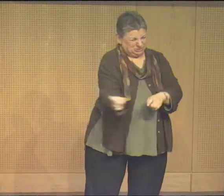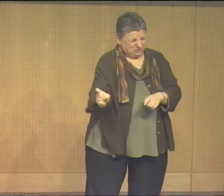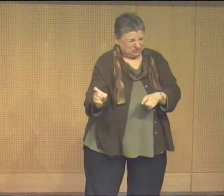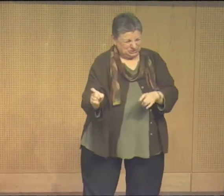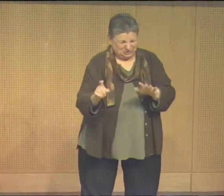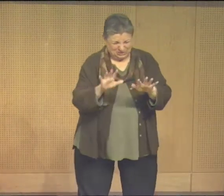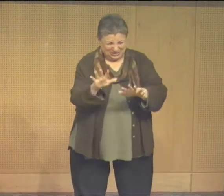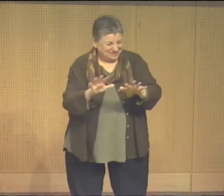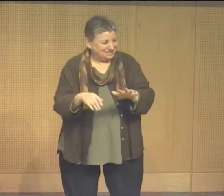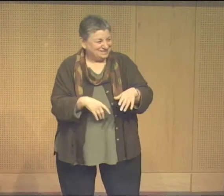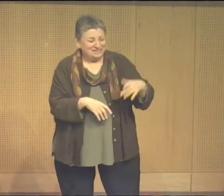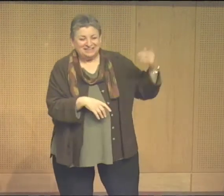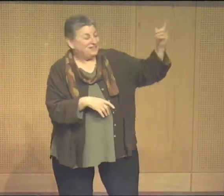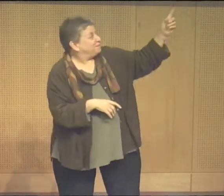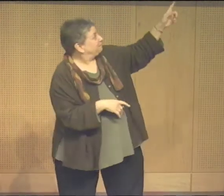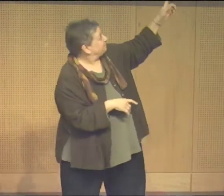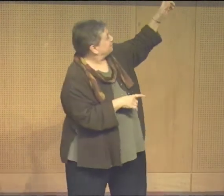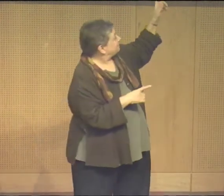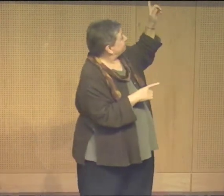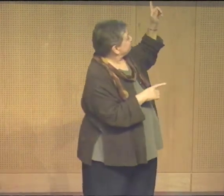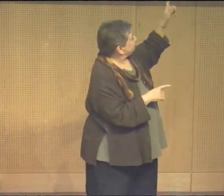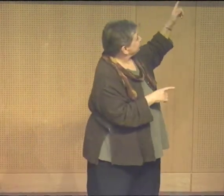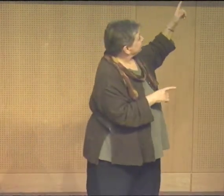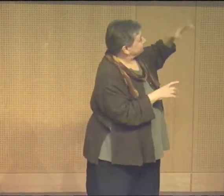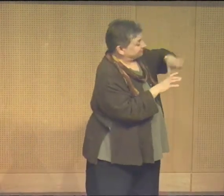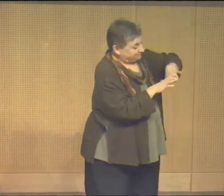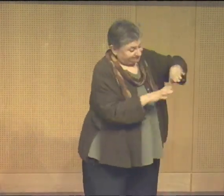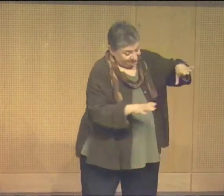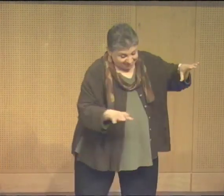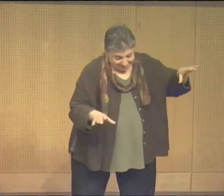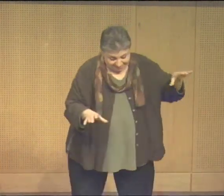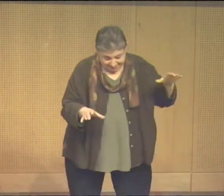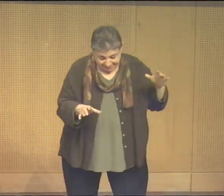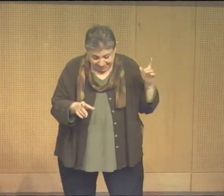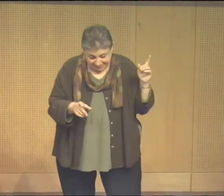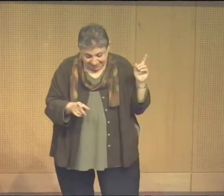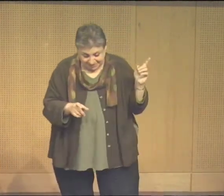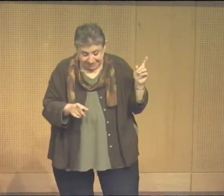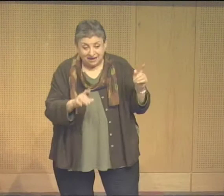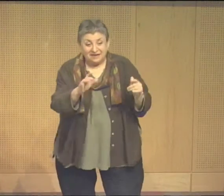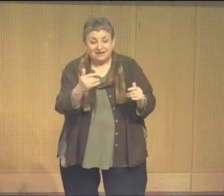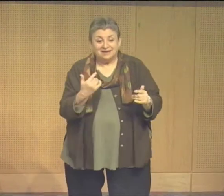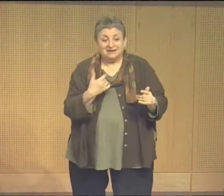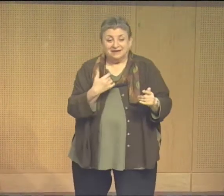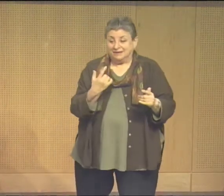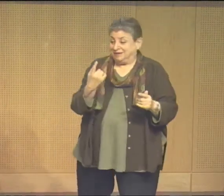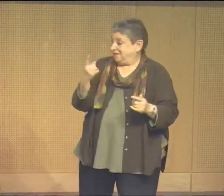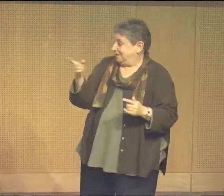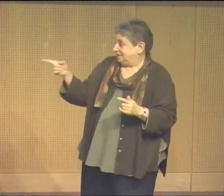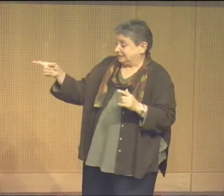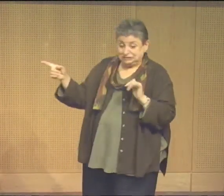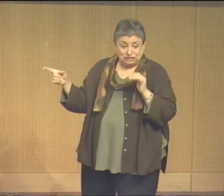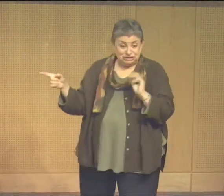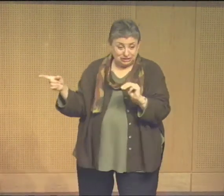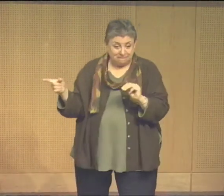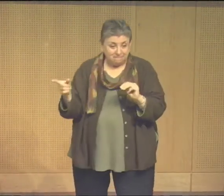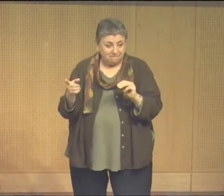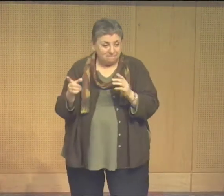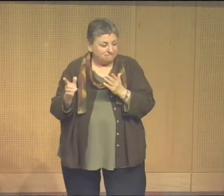when they stamped all of the stamps that I had on there, it created a mess. It destroyed the image. So I thought, oh yeah, okay. Now,